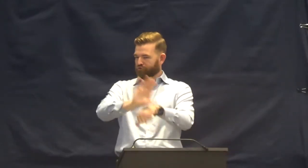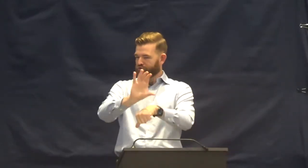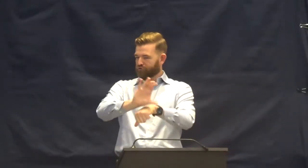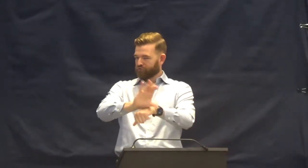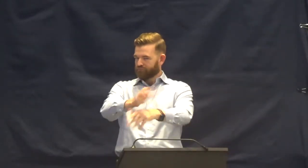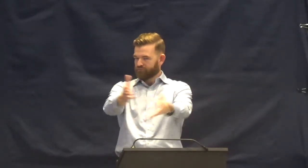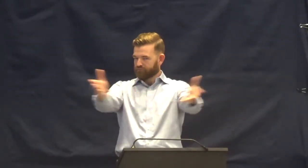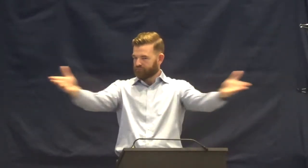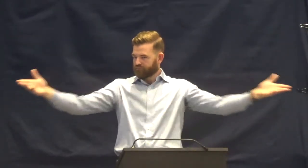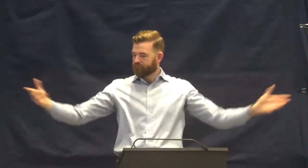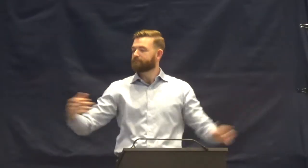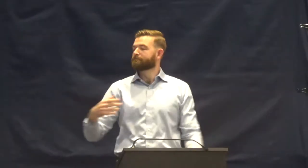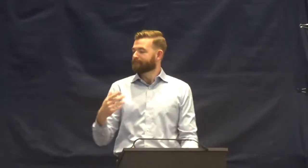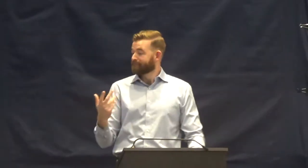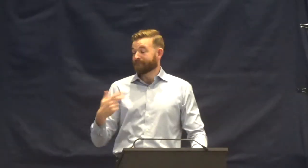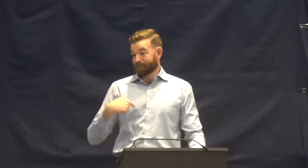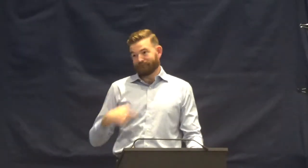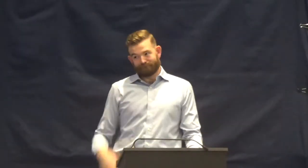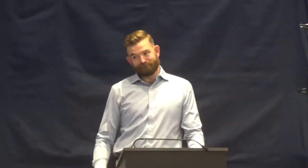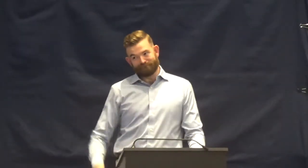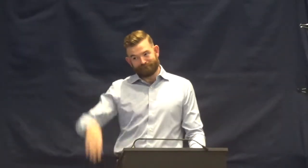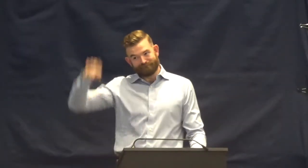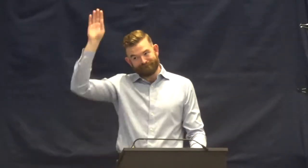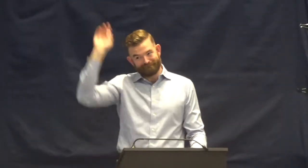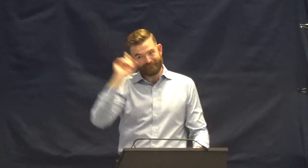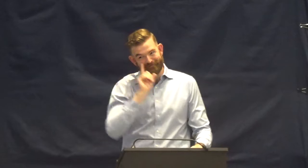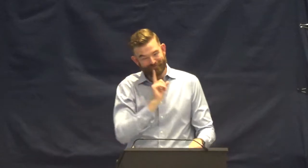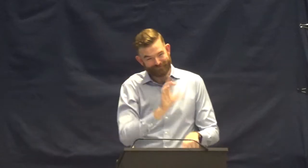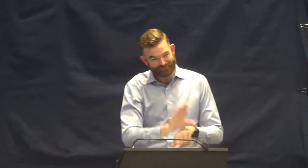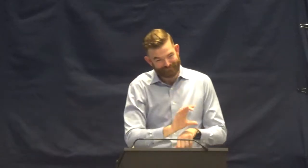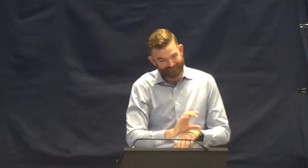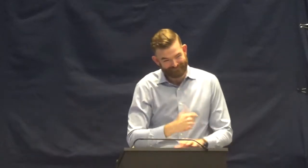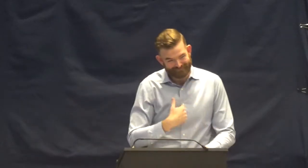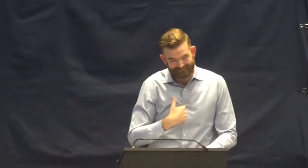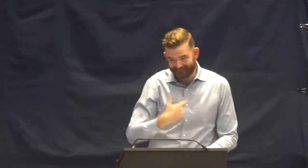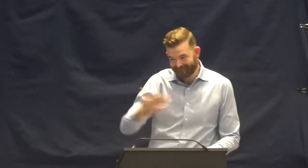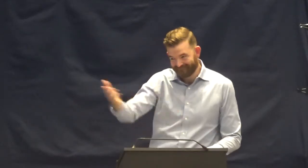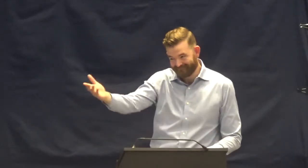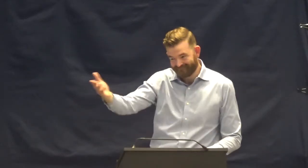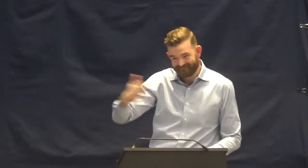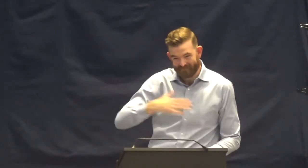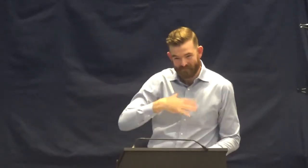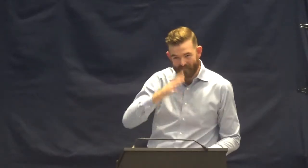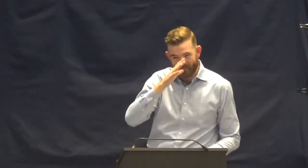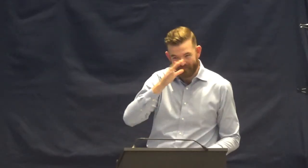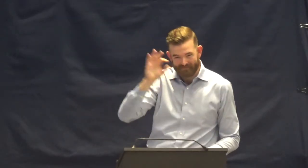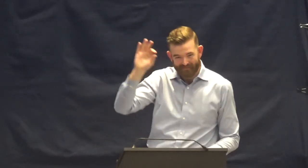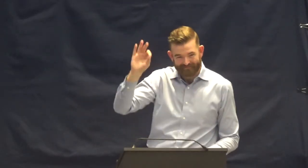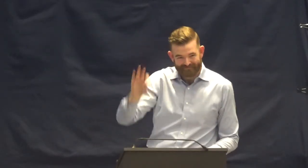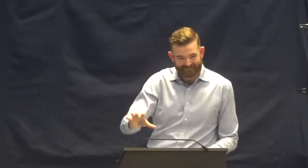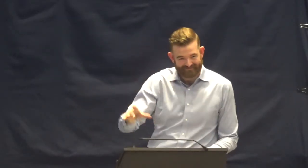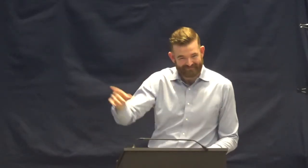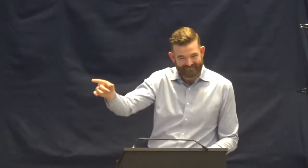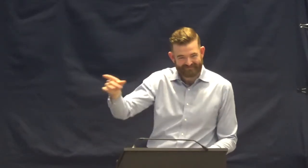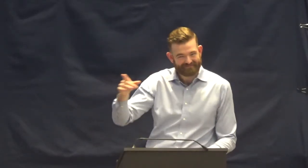class. But specifically, I want to talk about the church now. Now, you know, I grew up in a deaf church. My mom's a